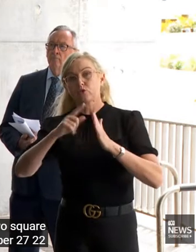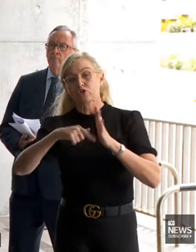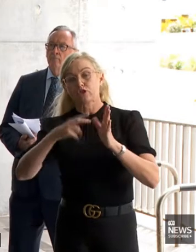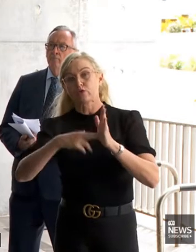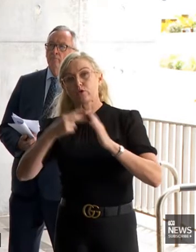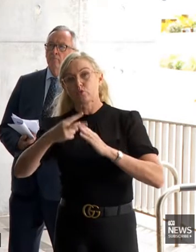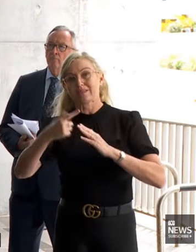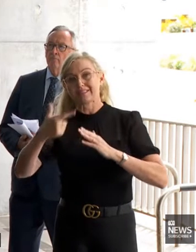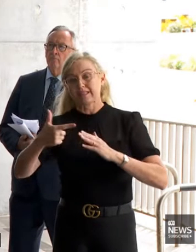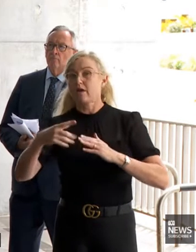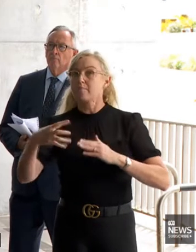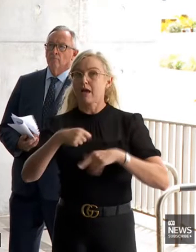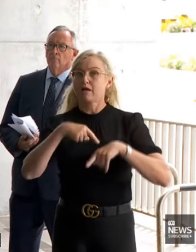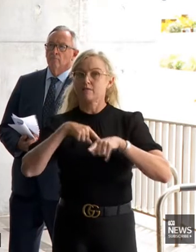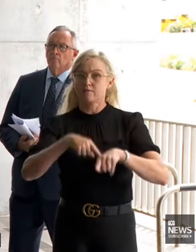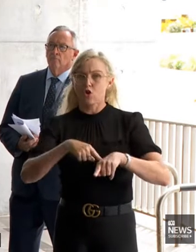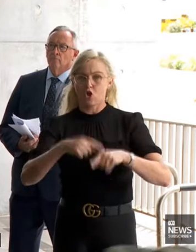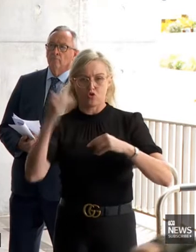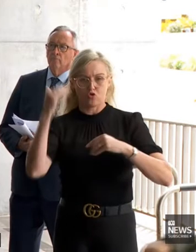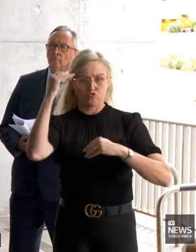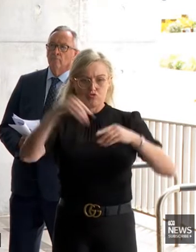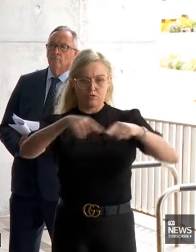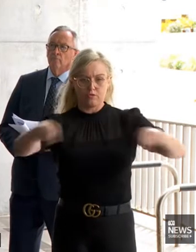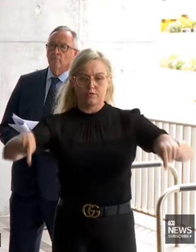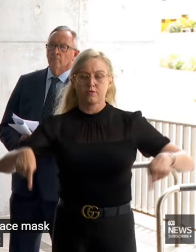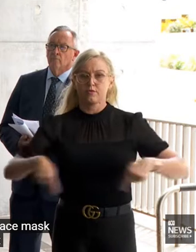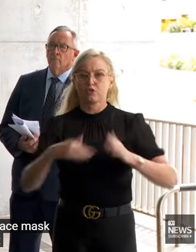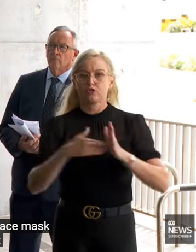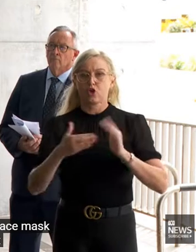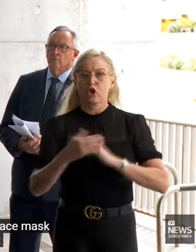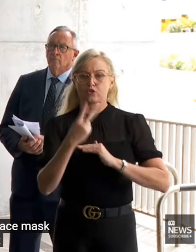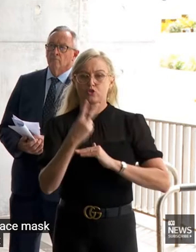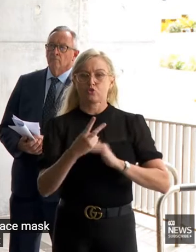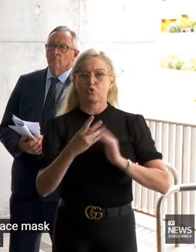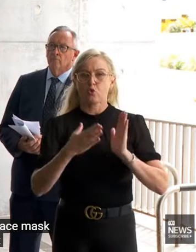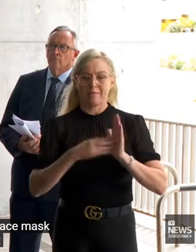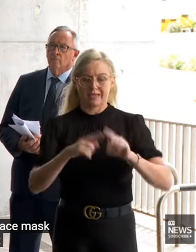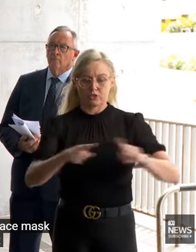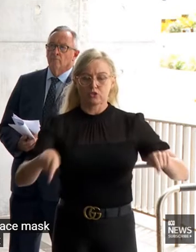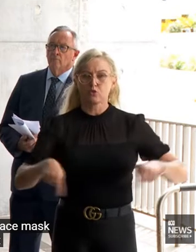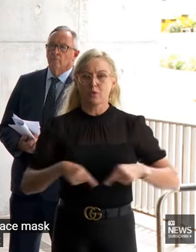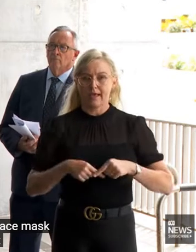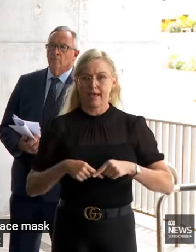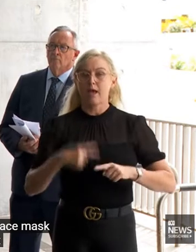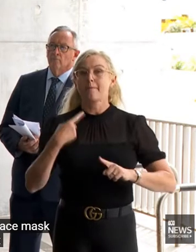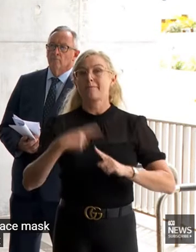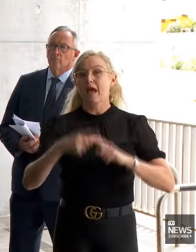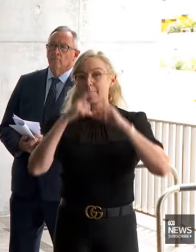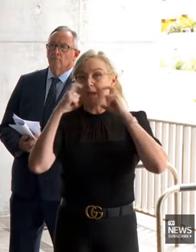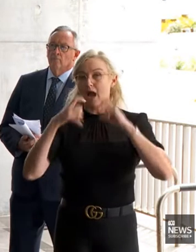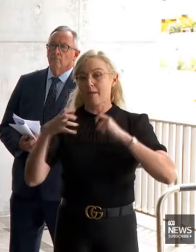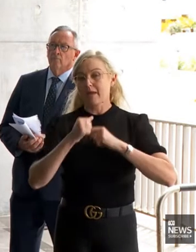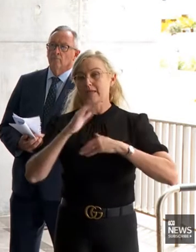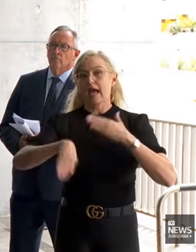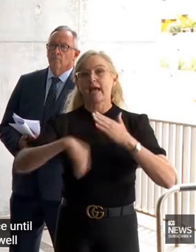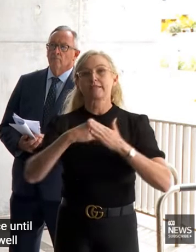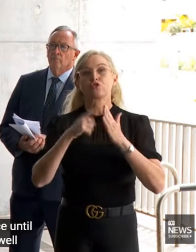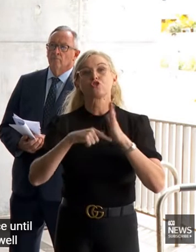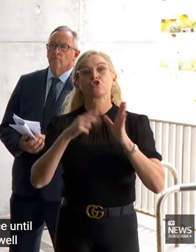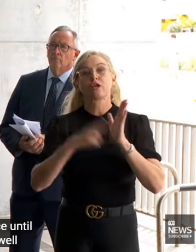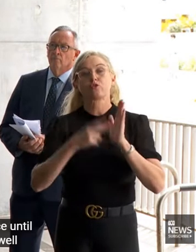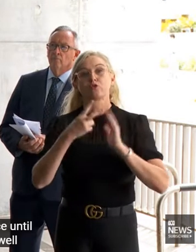27, and also that indoor face mask requirement will also be in place until January 27 as well.